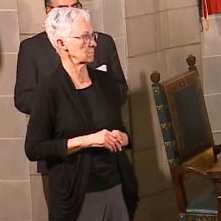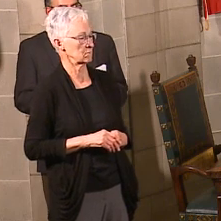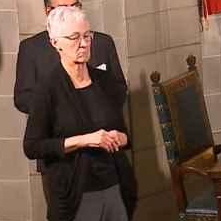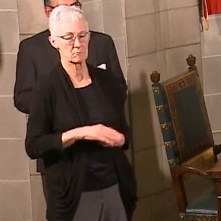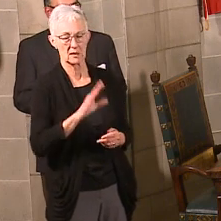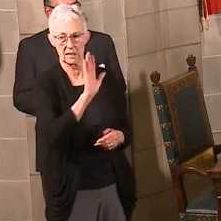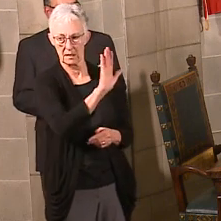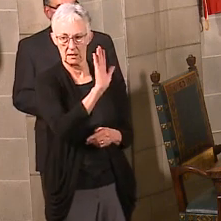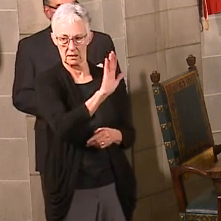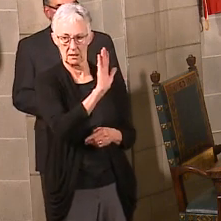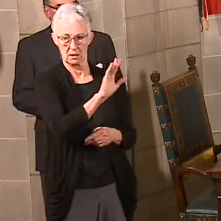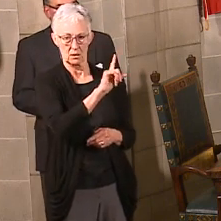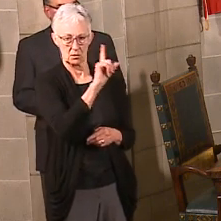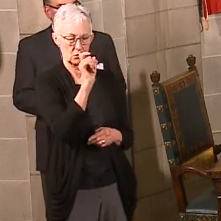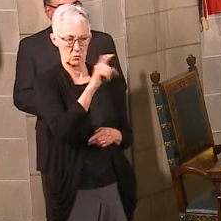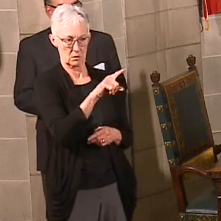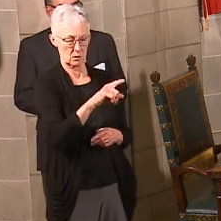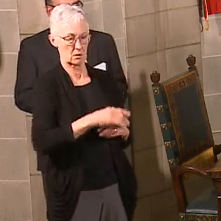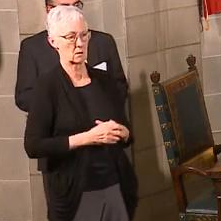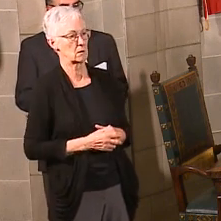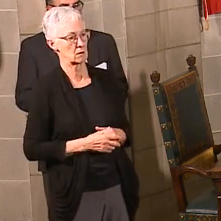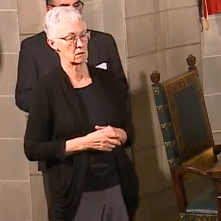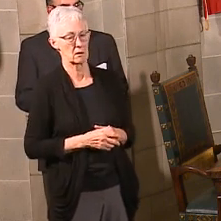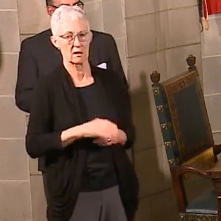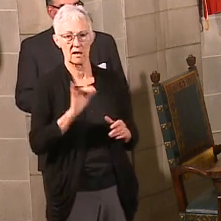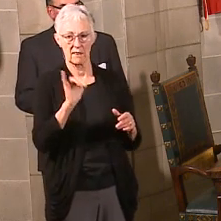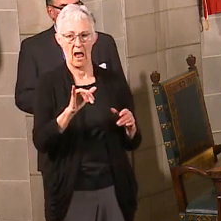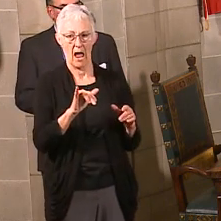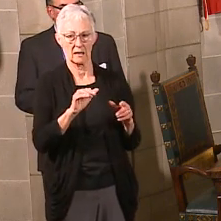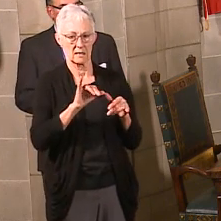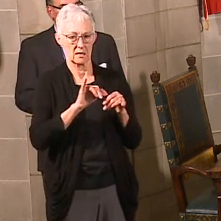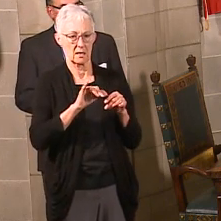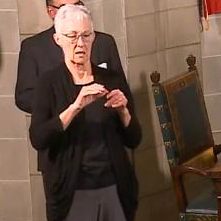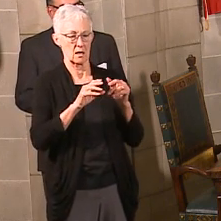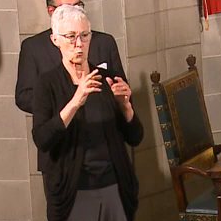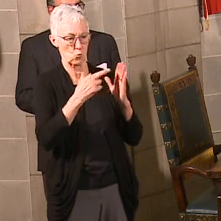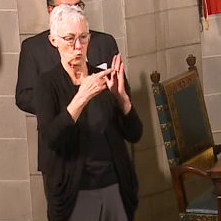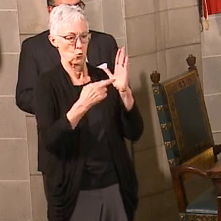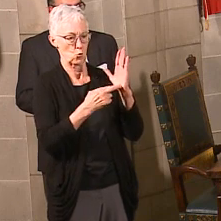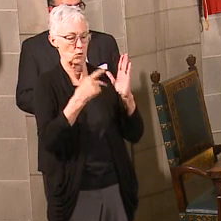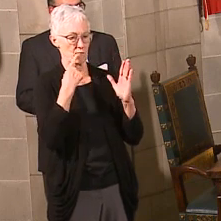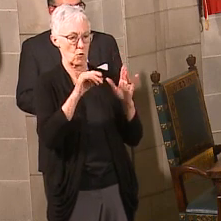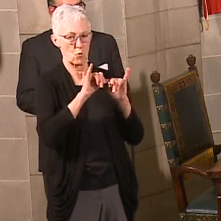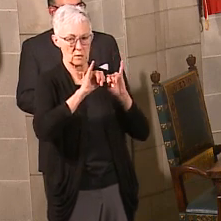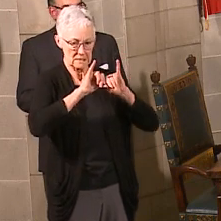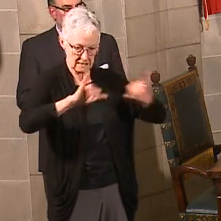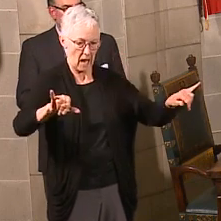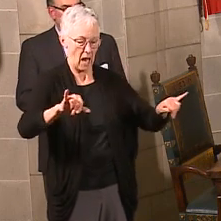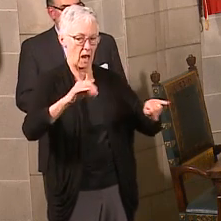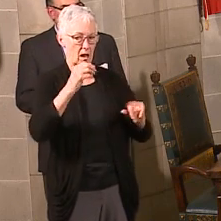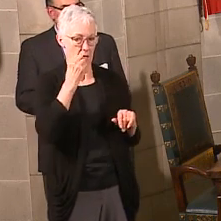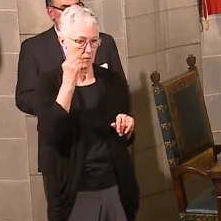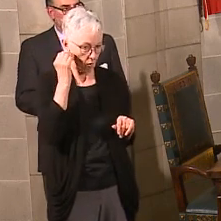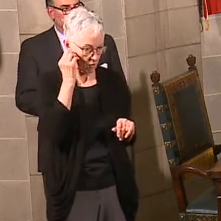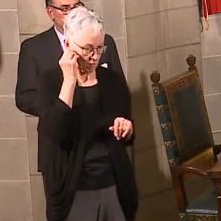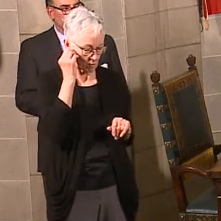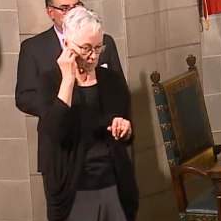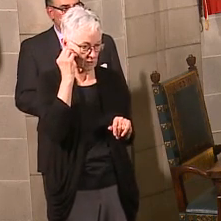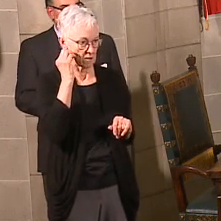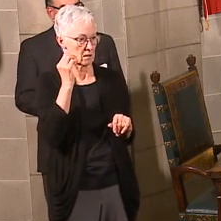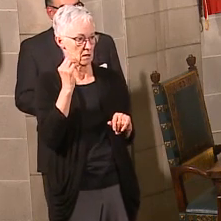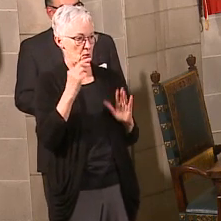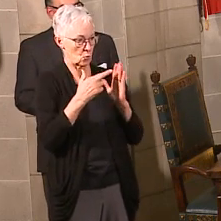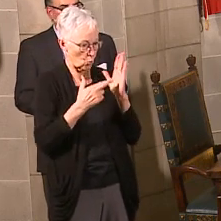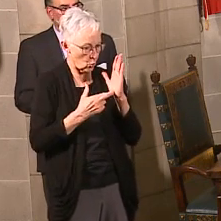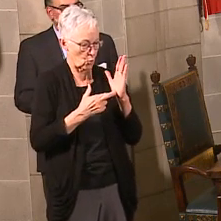So Paul's just asked, is the stay-at-home question keeps coming up. I got to tell you, I also get an equal number of people